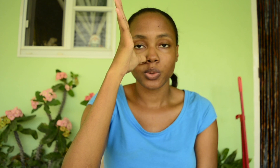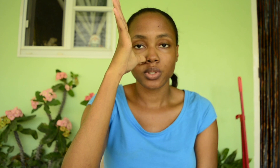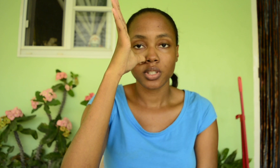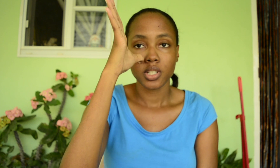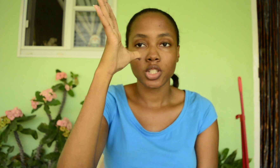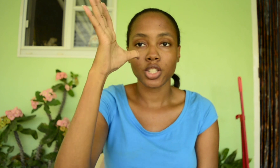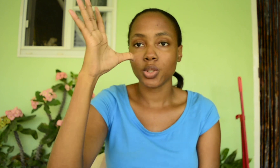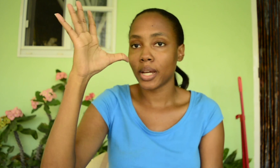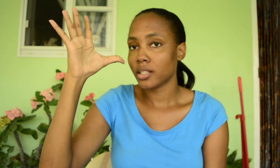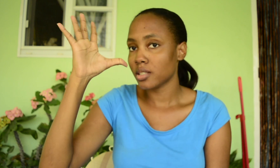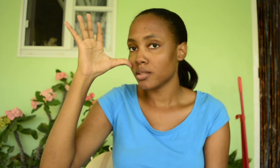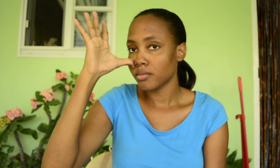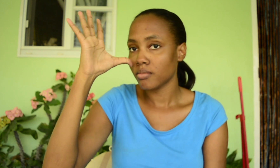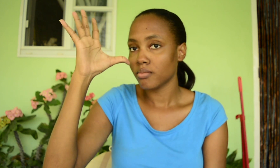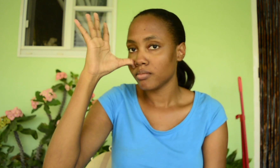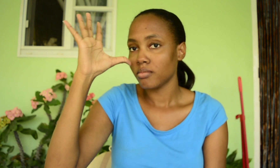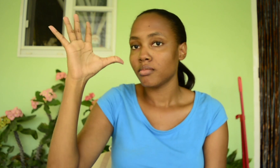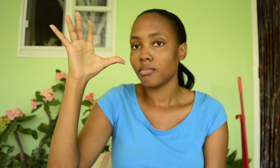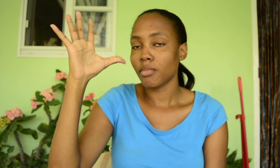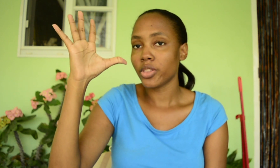nose. Touch it twice. Mother.